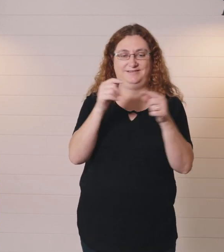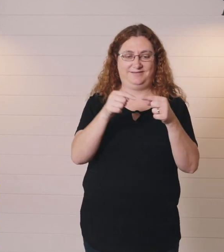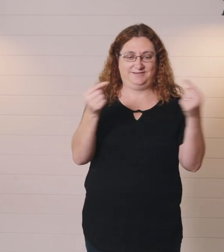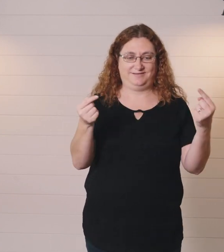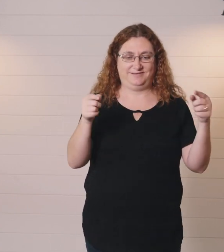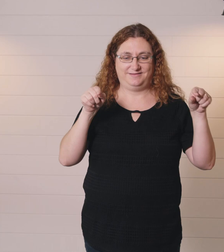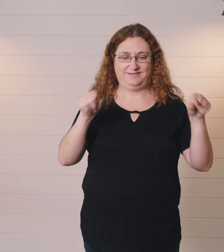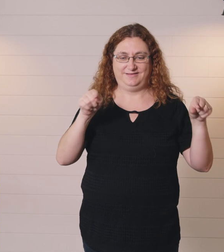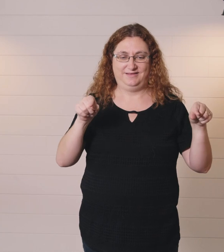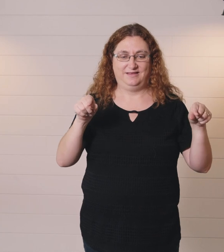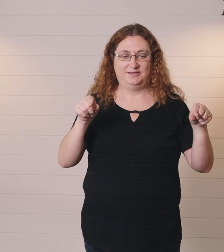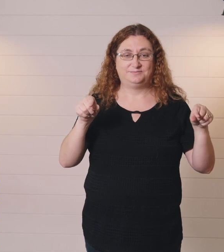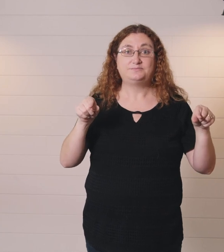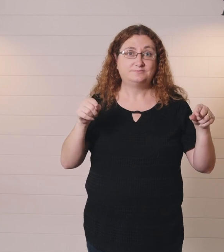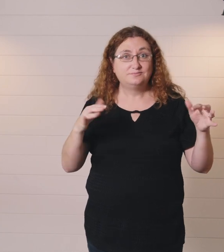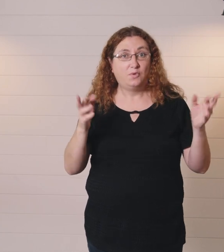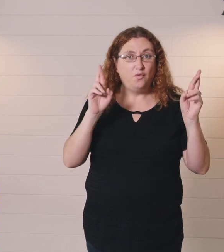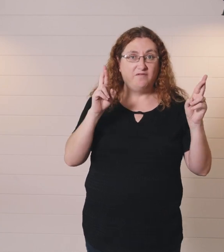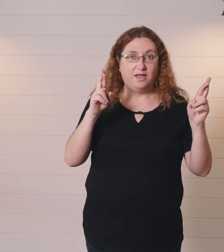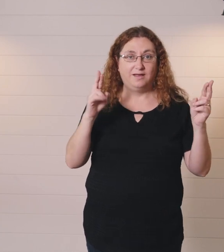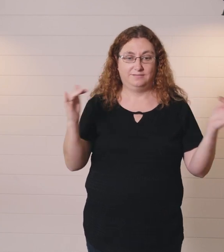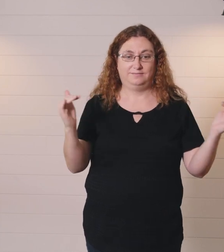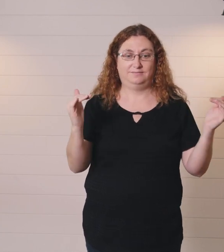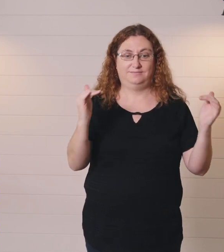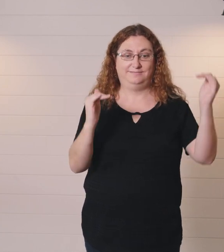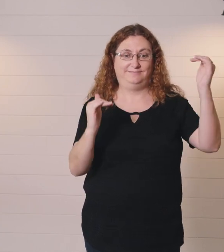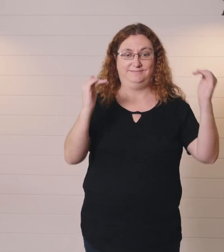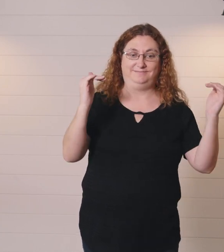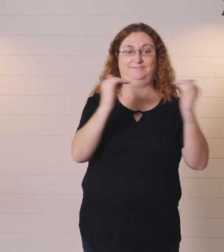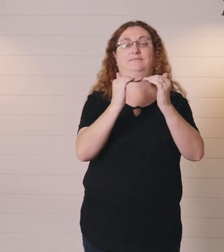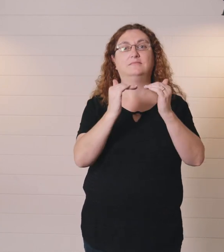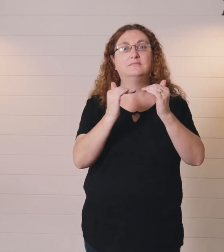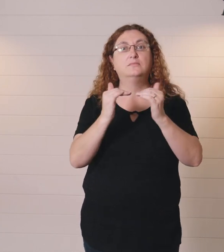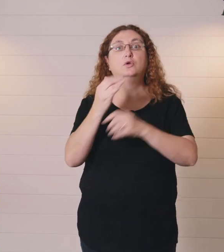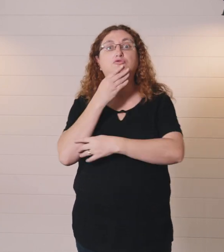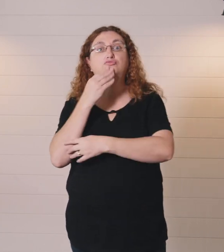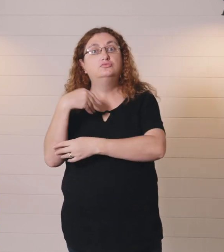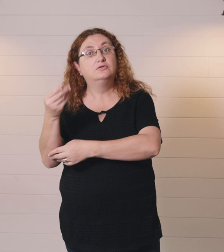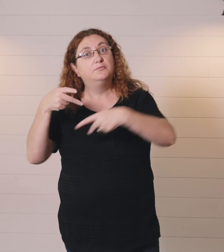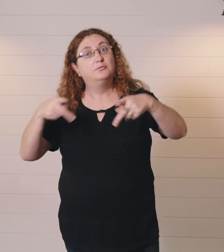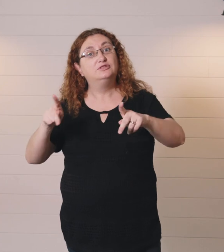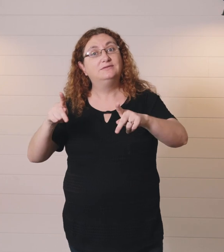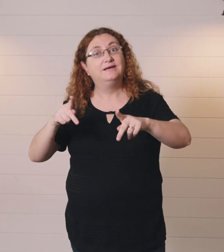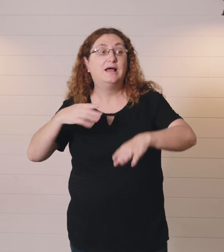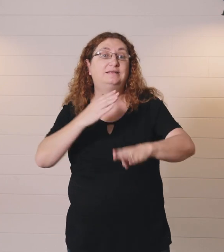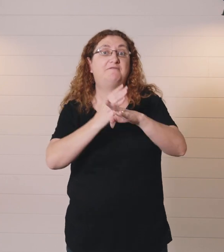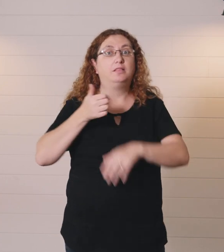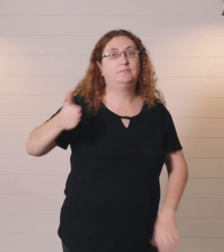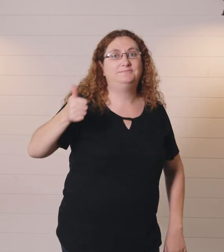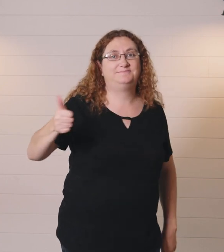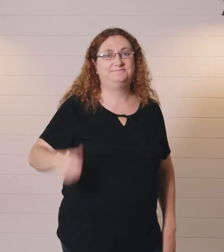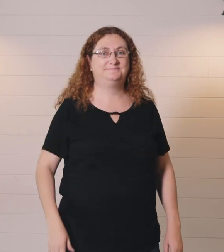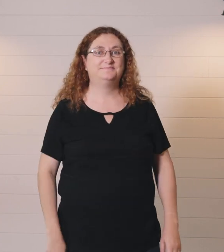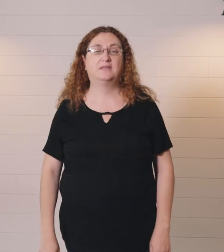first, neutralize the first. And the Jews are given permission to defend themselves. So much more could be